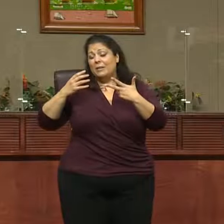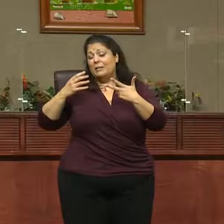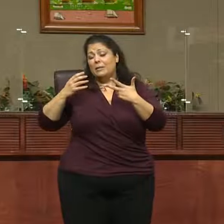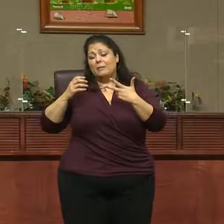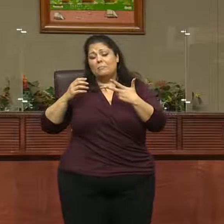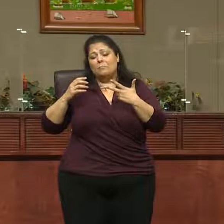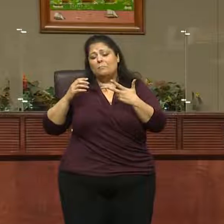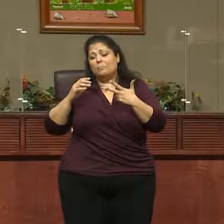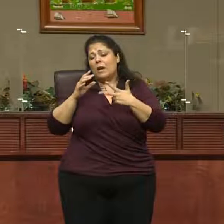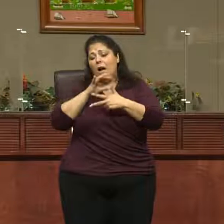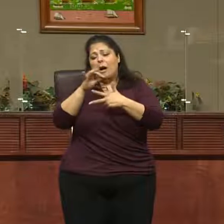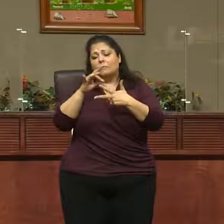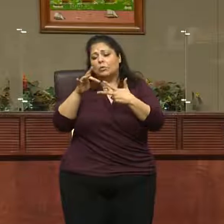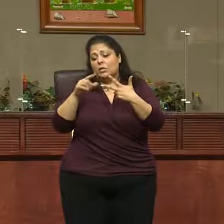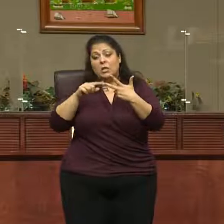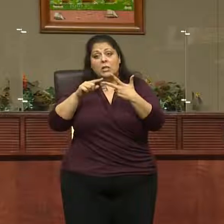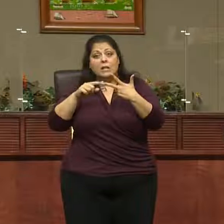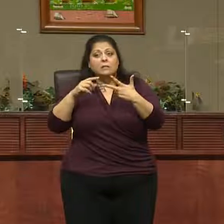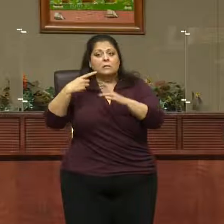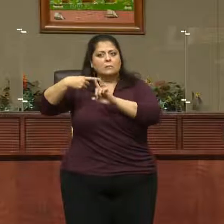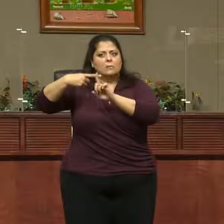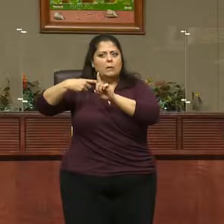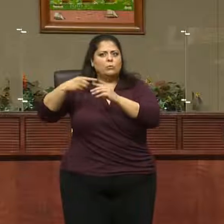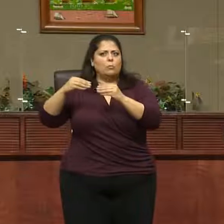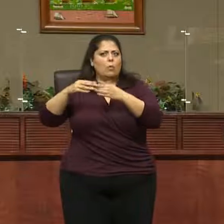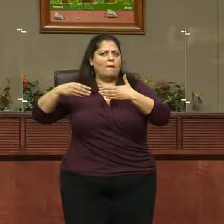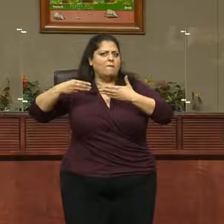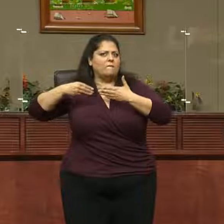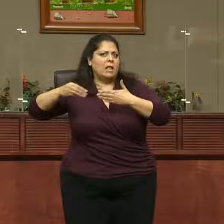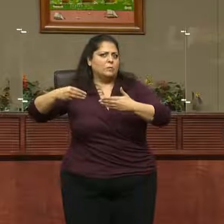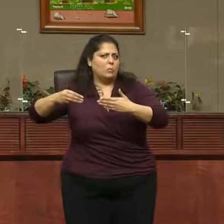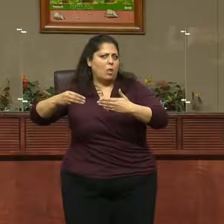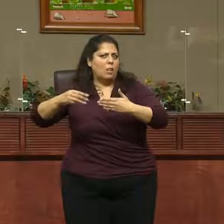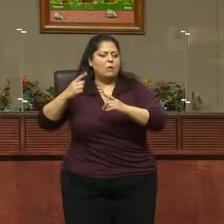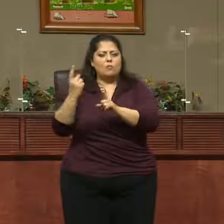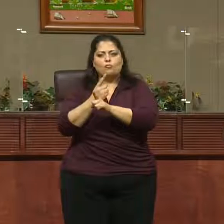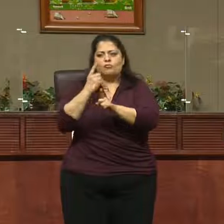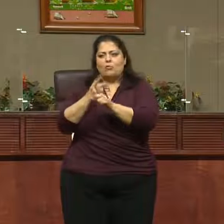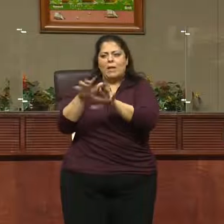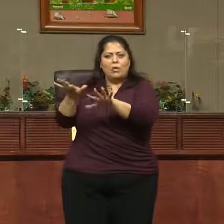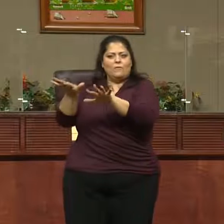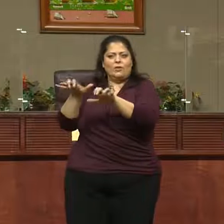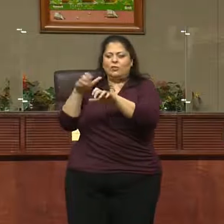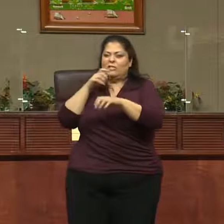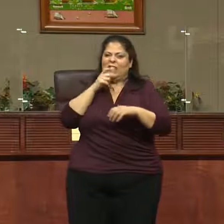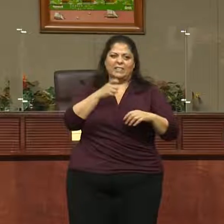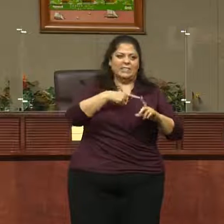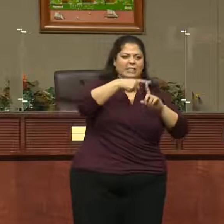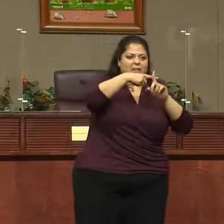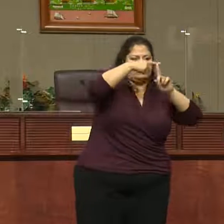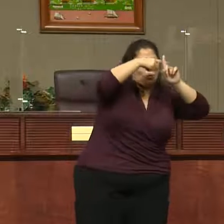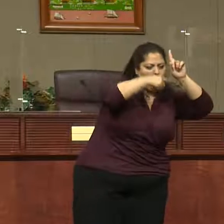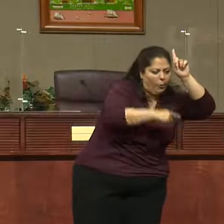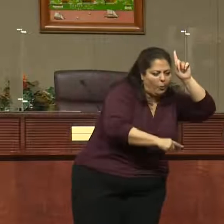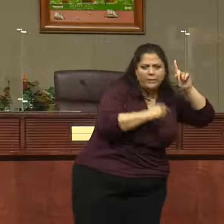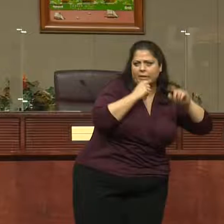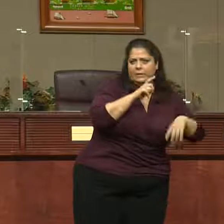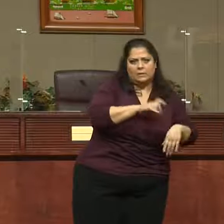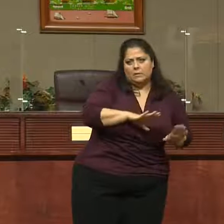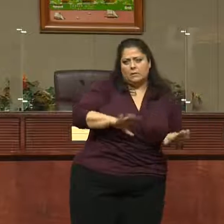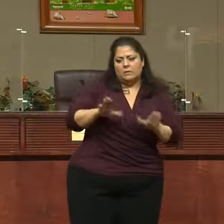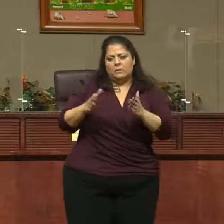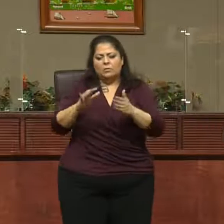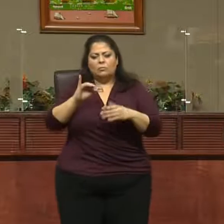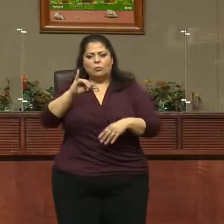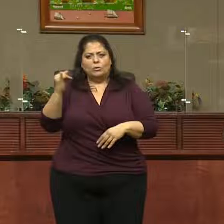flexibility because of the temperature that doesn't have to be controlled. It can be a regular freezer. So it adds a lot of flexibility to